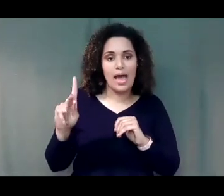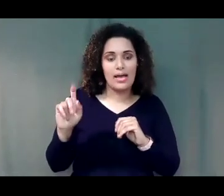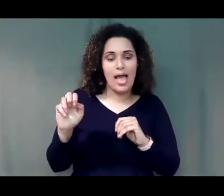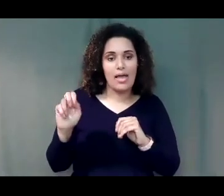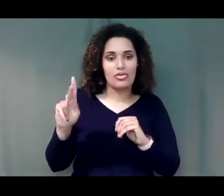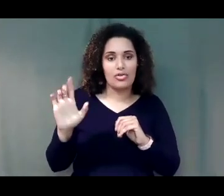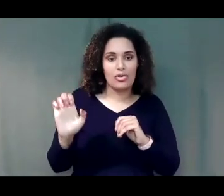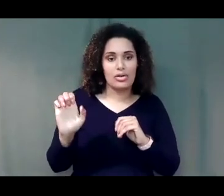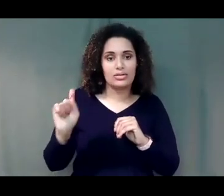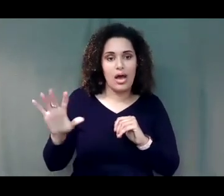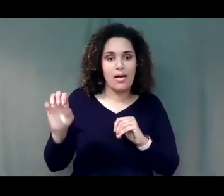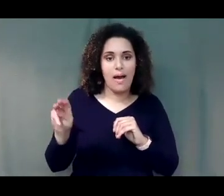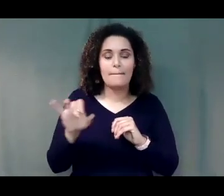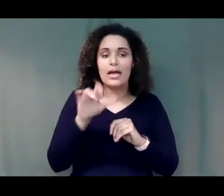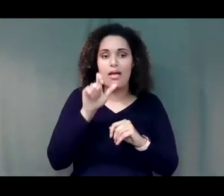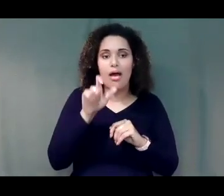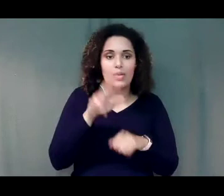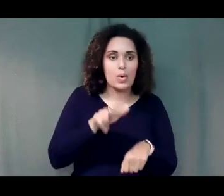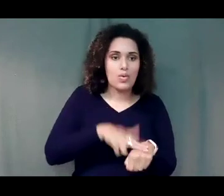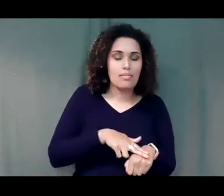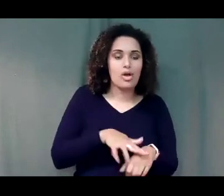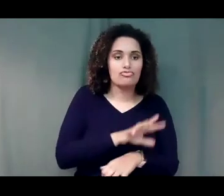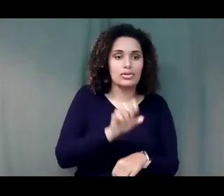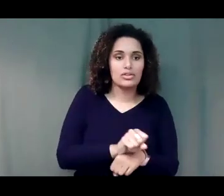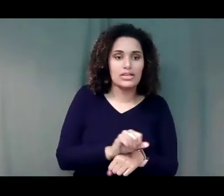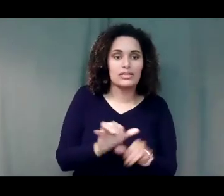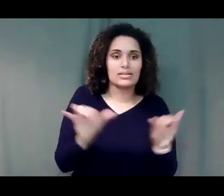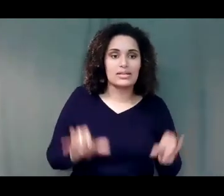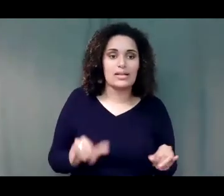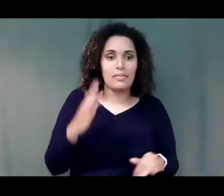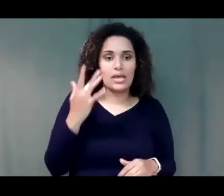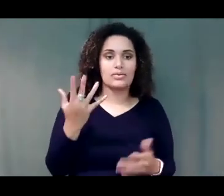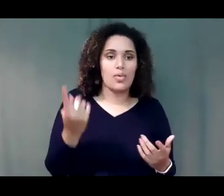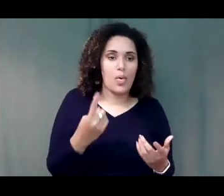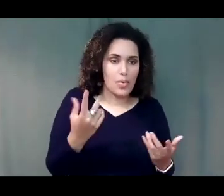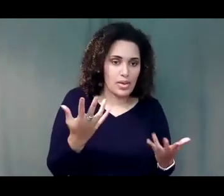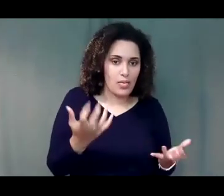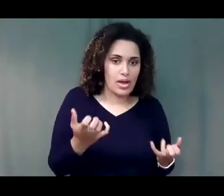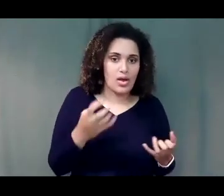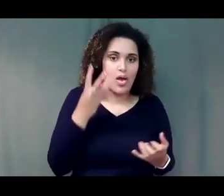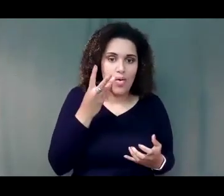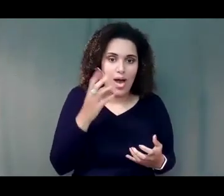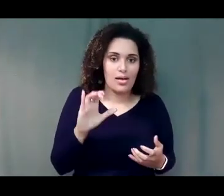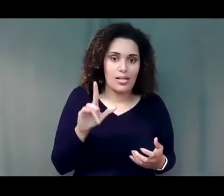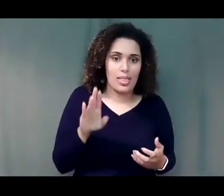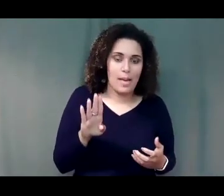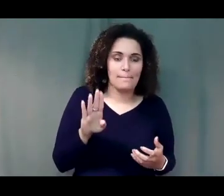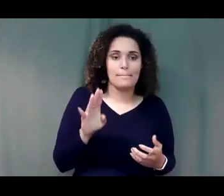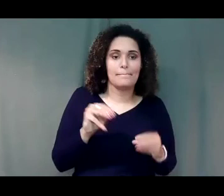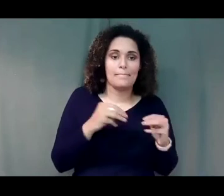it through our usual reservation system because we only want to let wine club members in, and we don't know how to do that any other